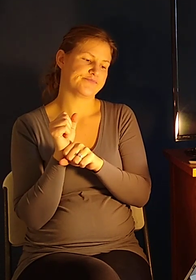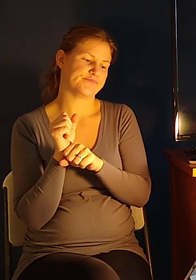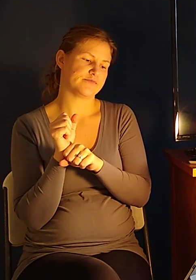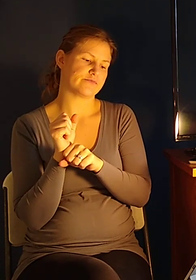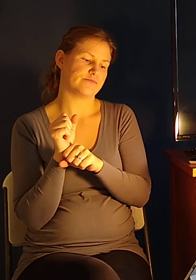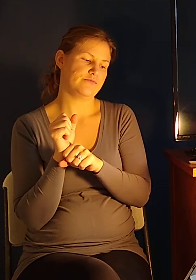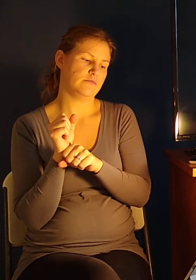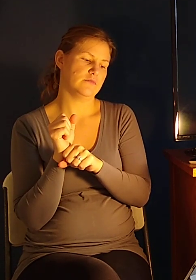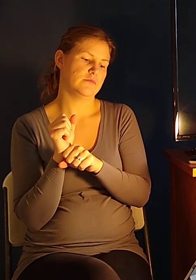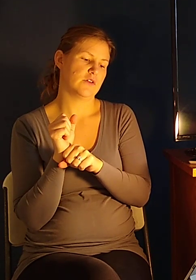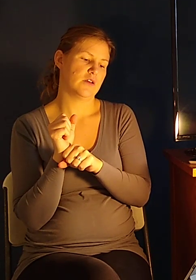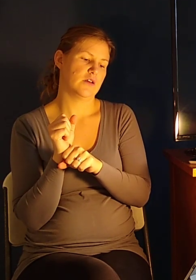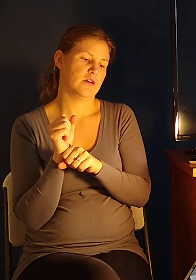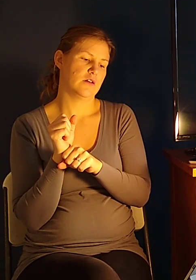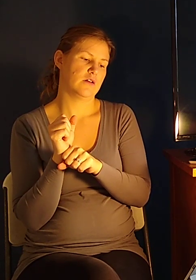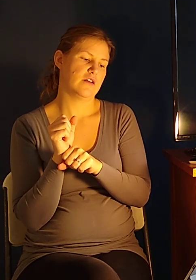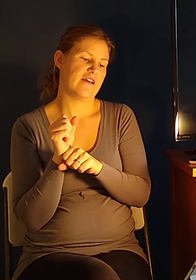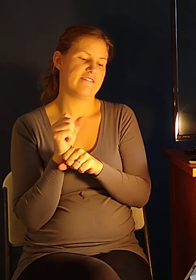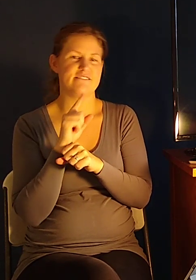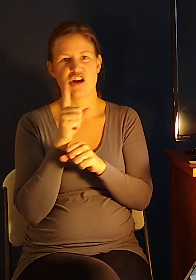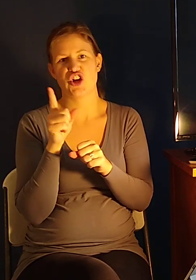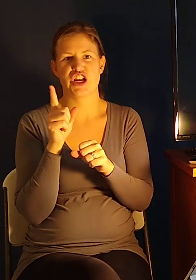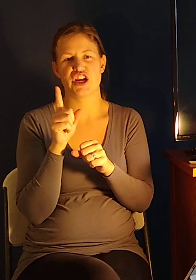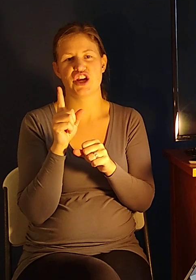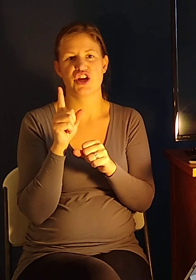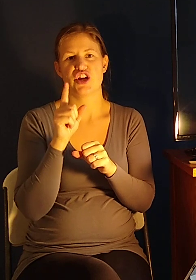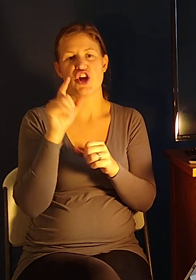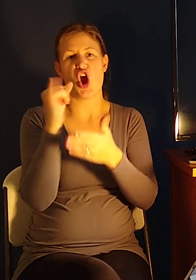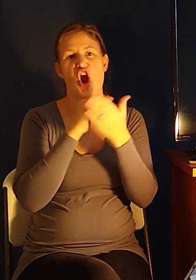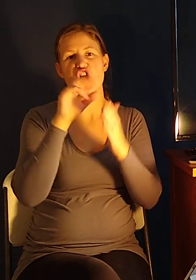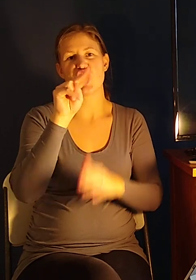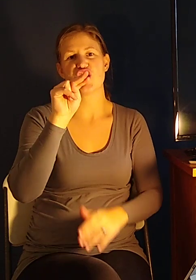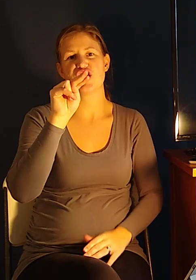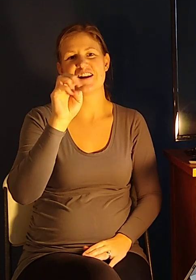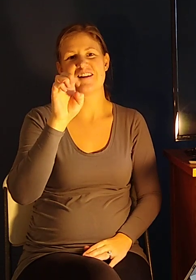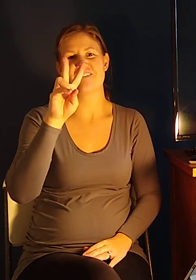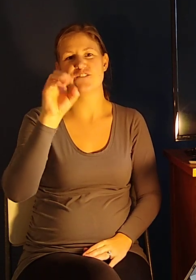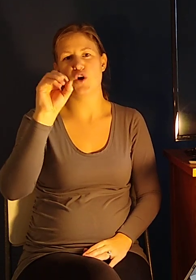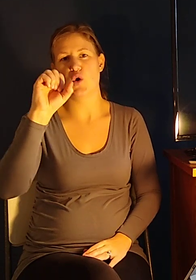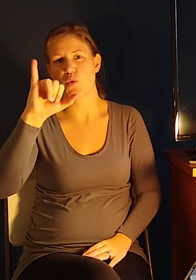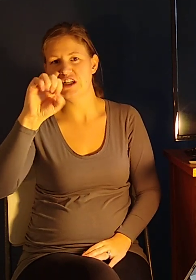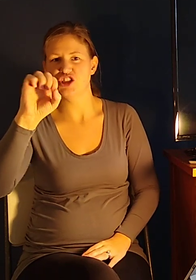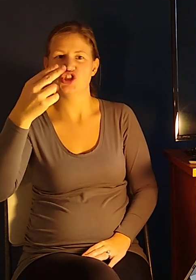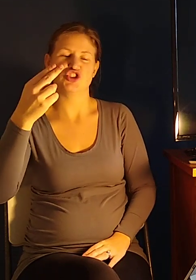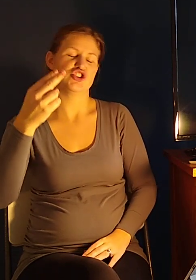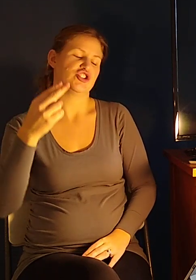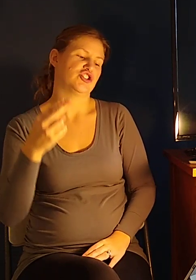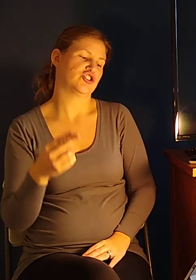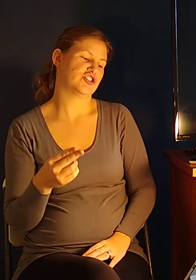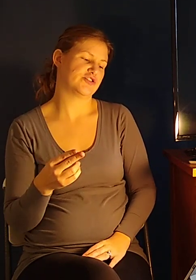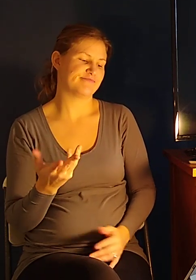very art nouveau-ish, if you will. And then the other thing that he comes up with is, if you